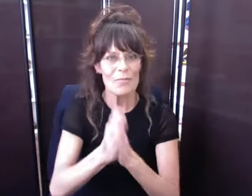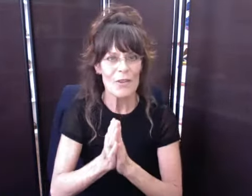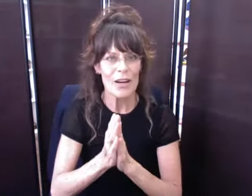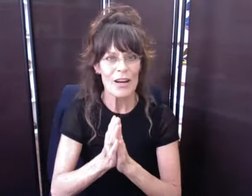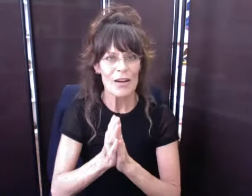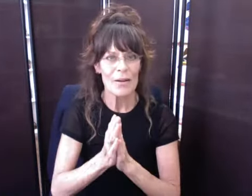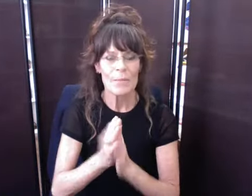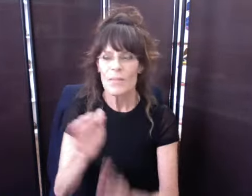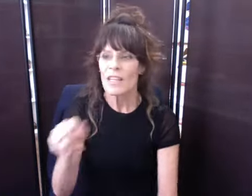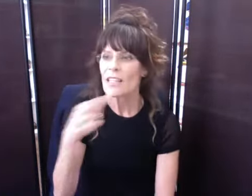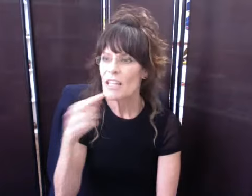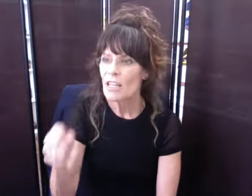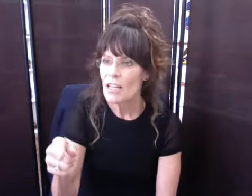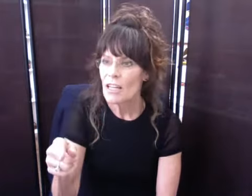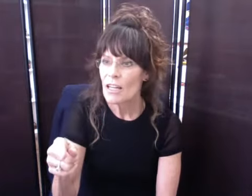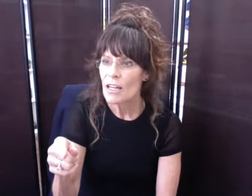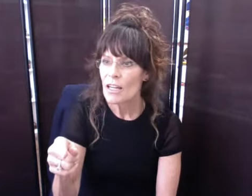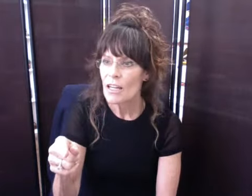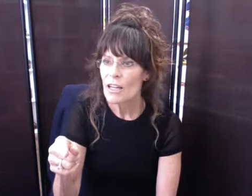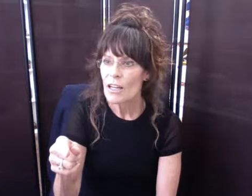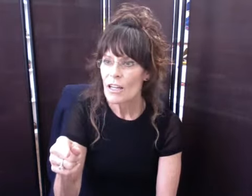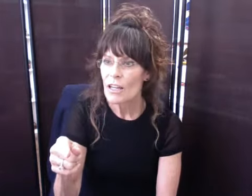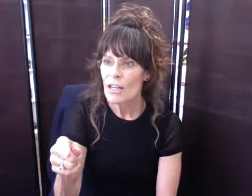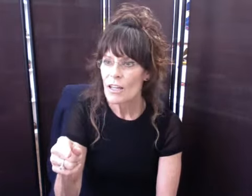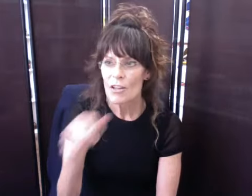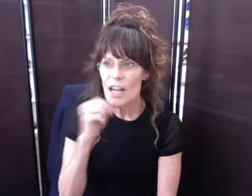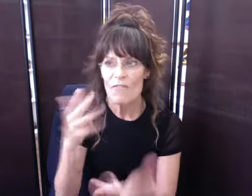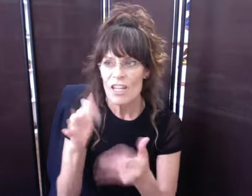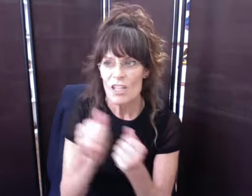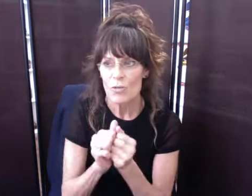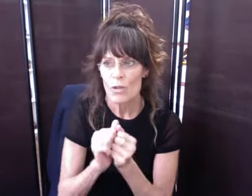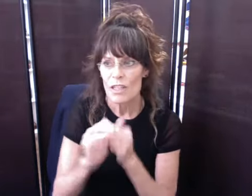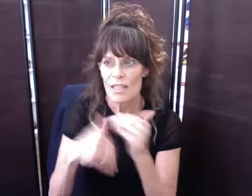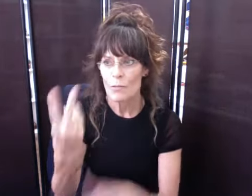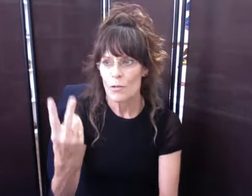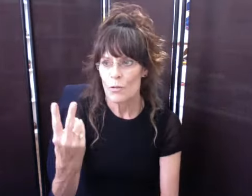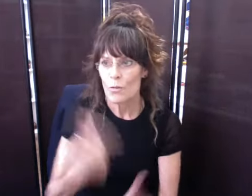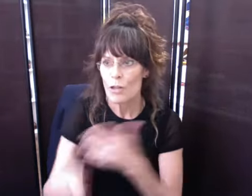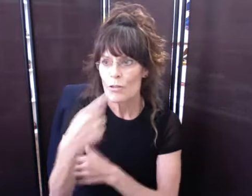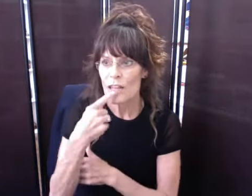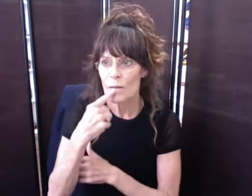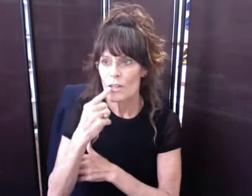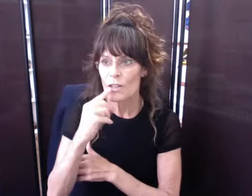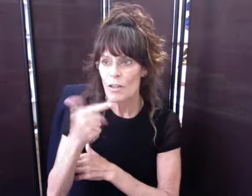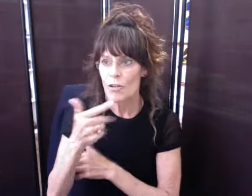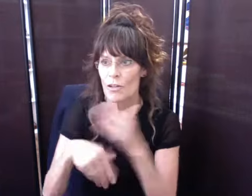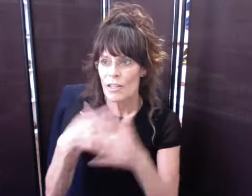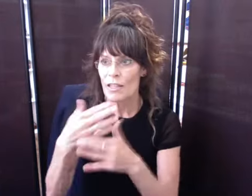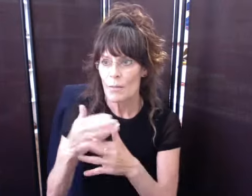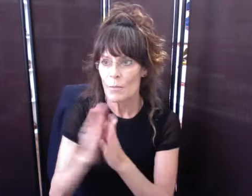Mike, I don't want you to believe for a second that you've completed step 3. What you did was say the 3rd step prayer, and that's not the same thing. It sounds